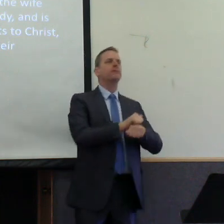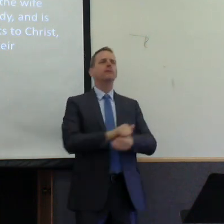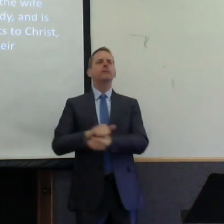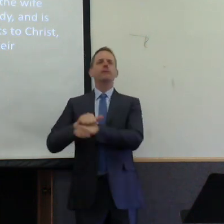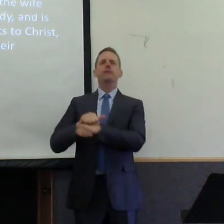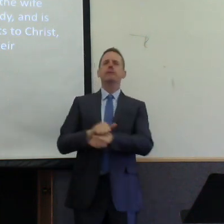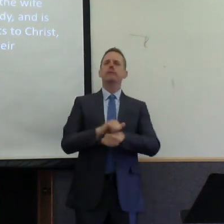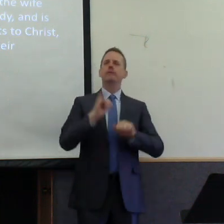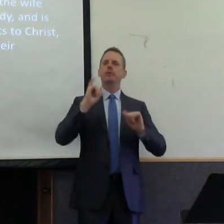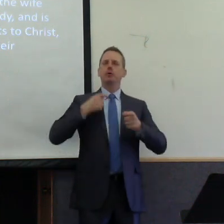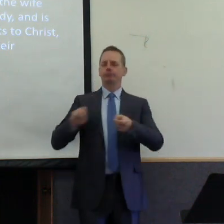Like a sweat.